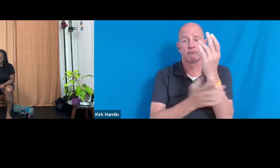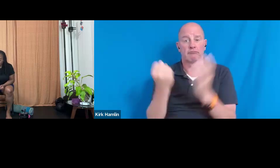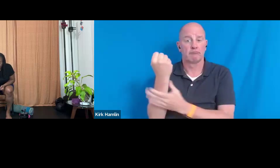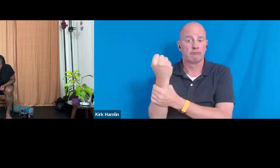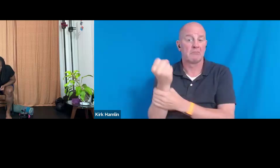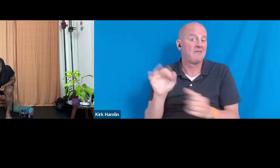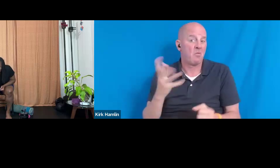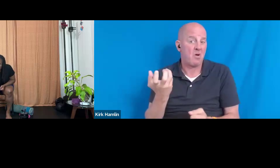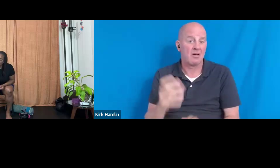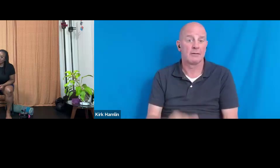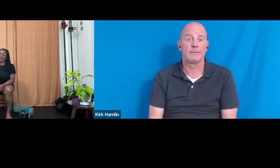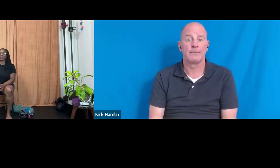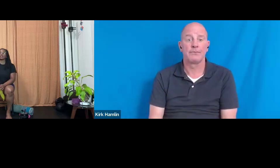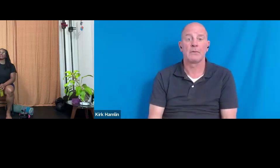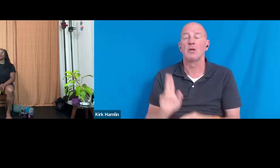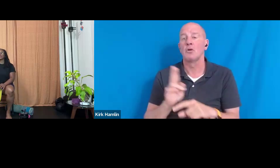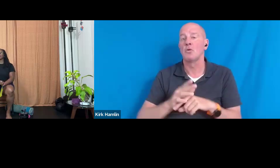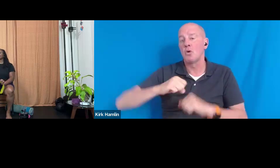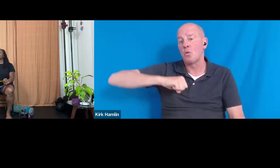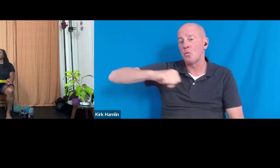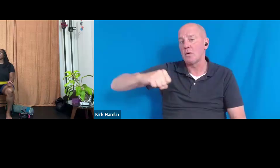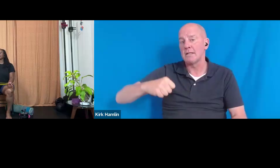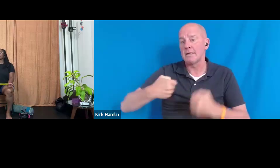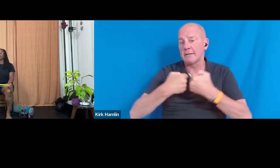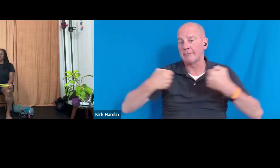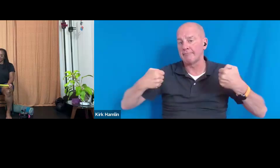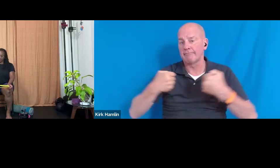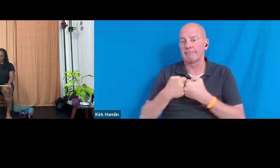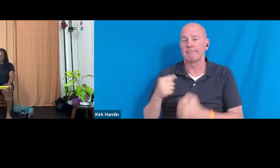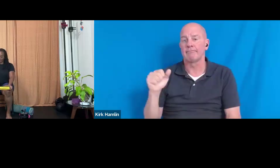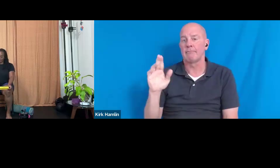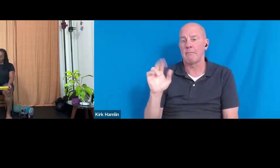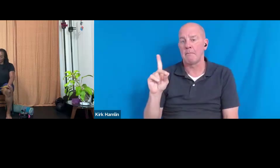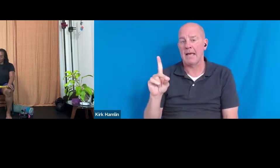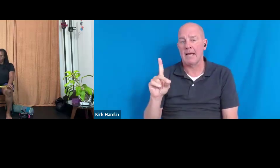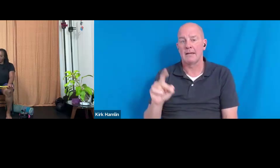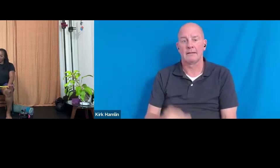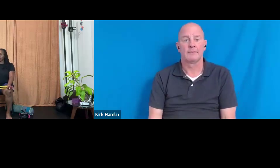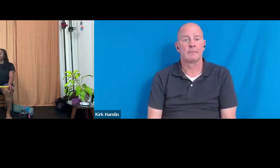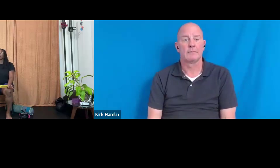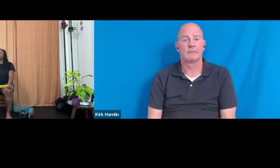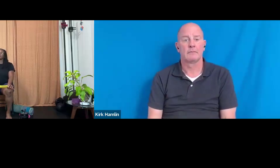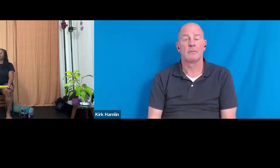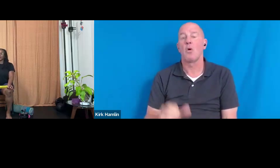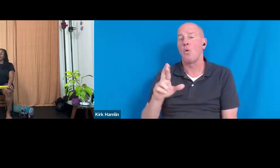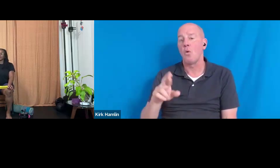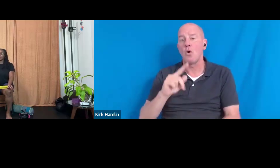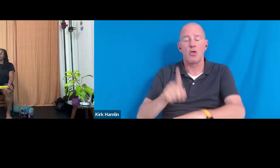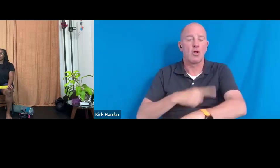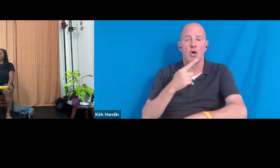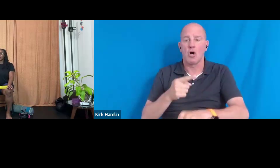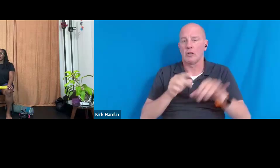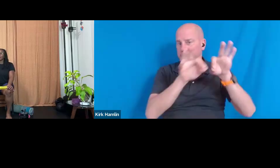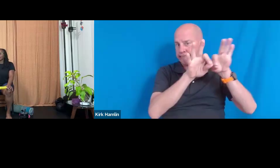You can also use resistance bands, so like the short circular bands or the long loop